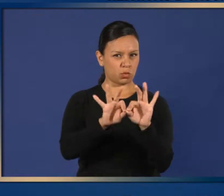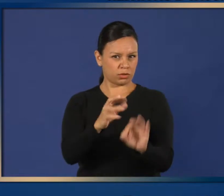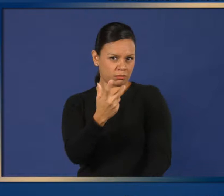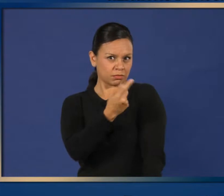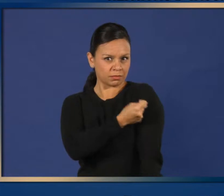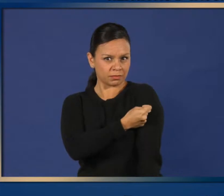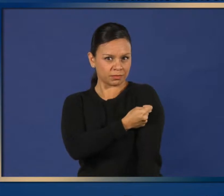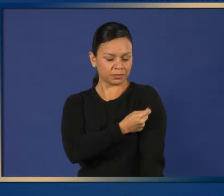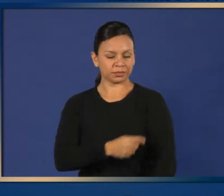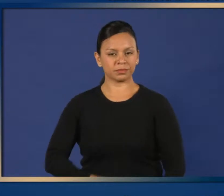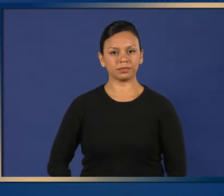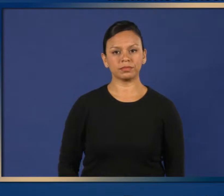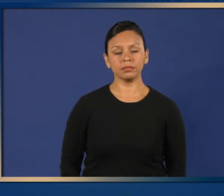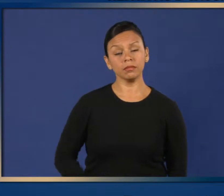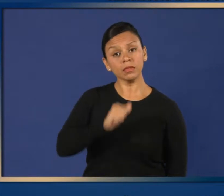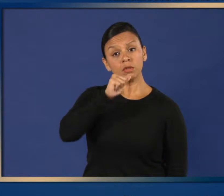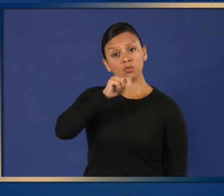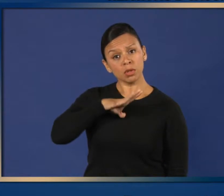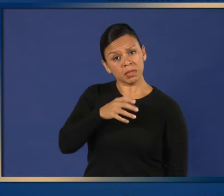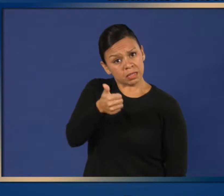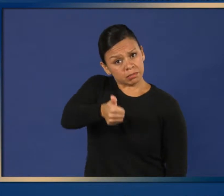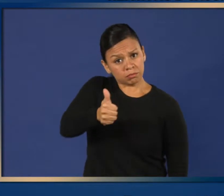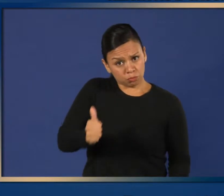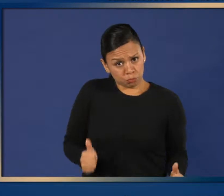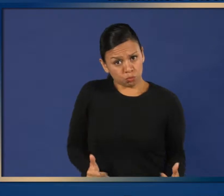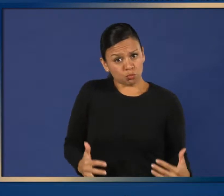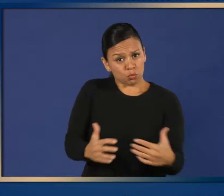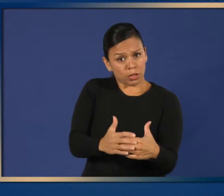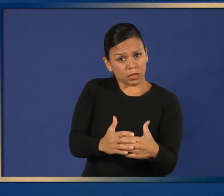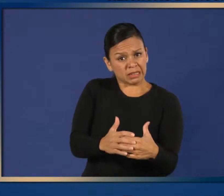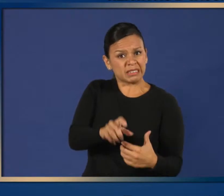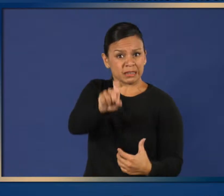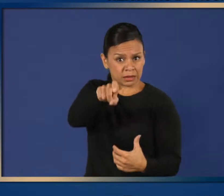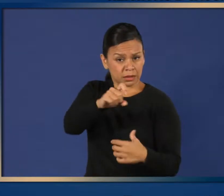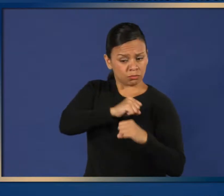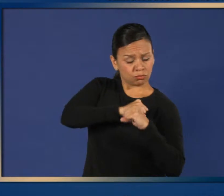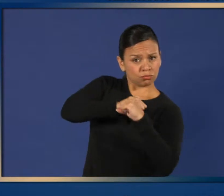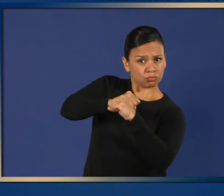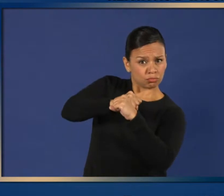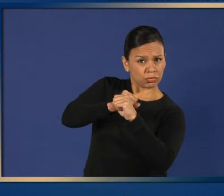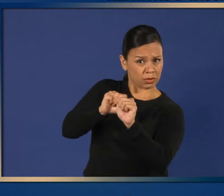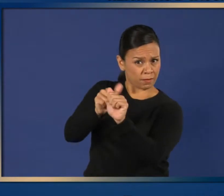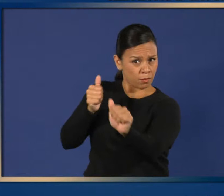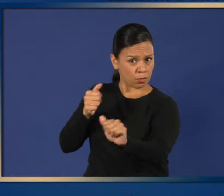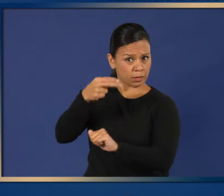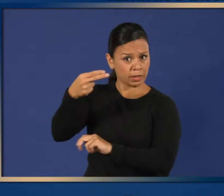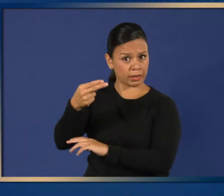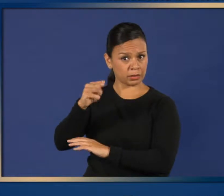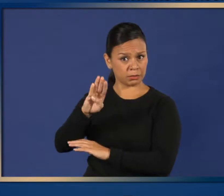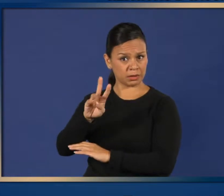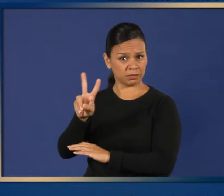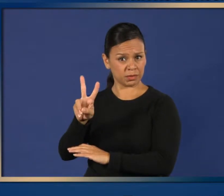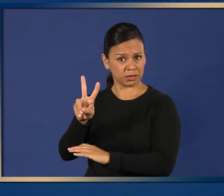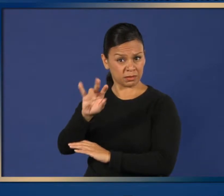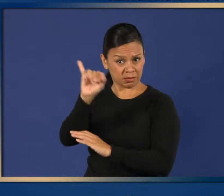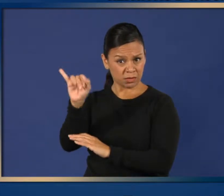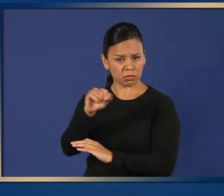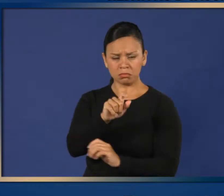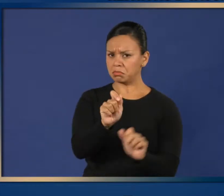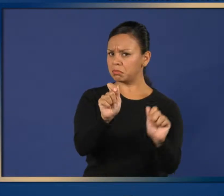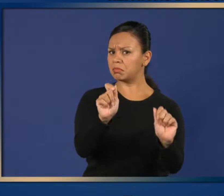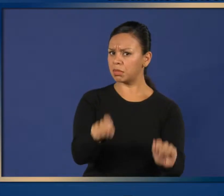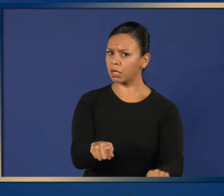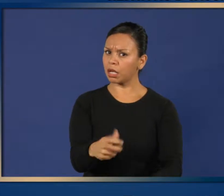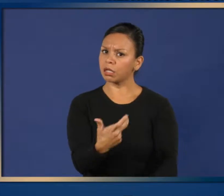Pregnant women who need protection from HBV infection may be vaccinated.